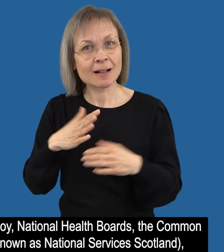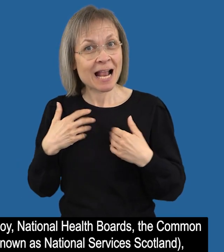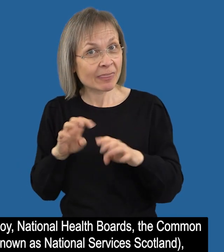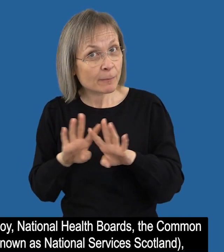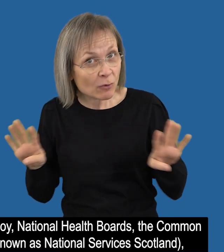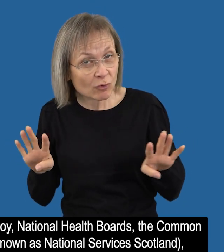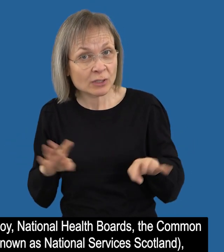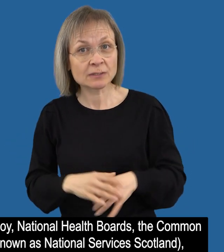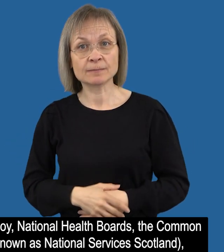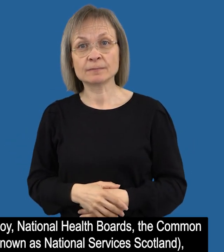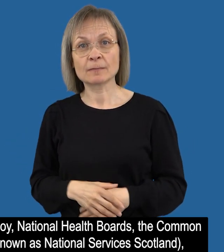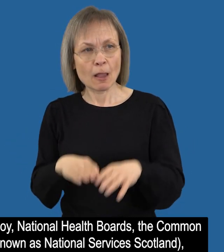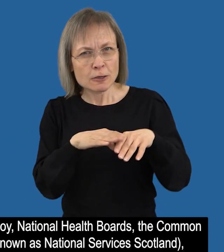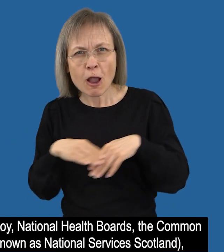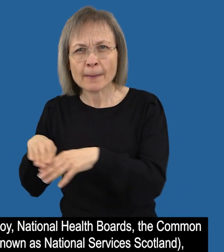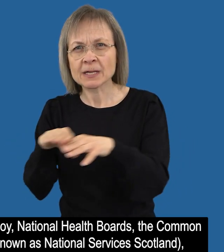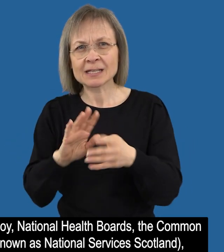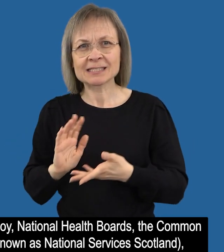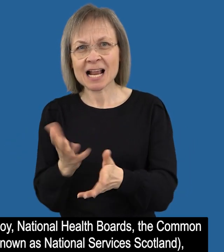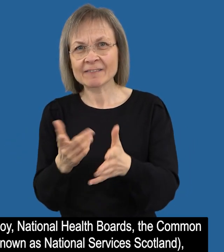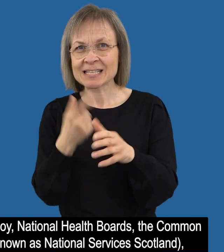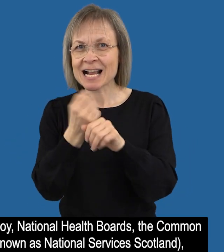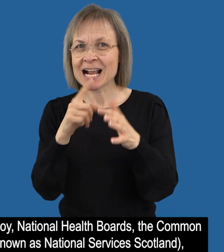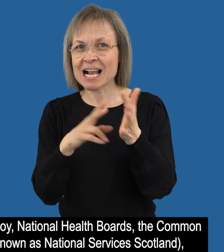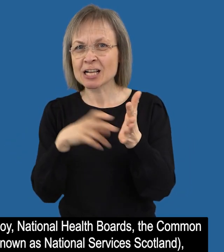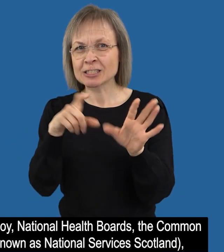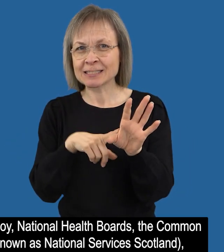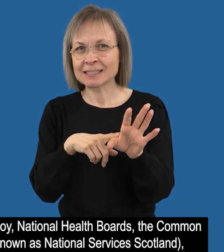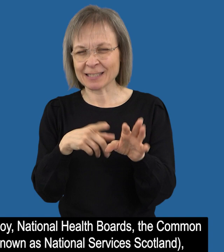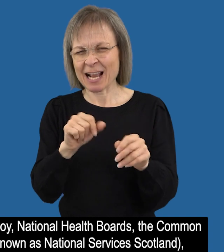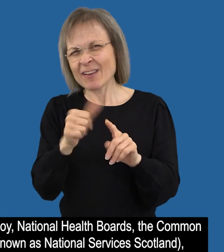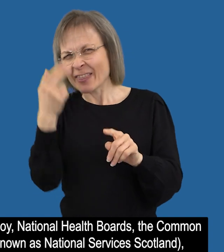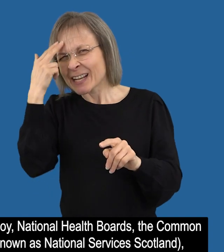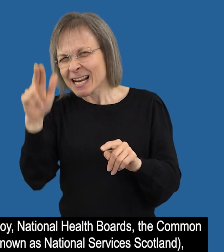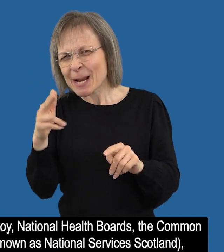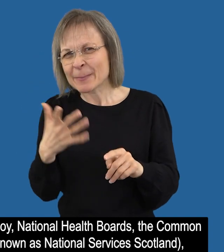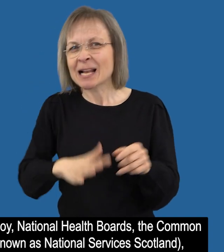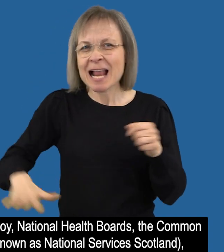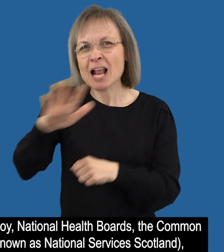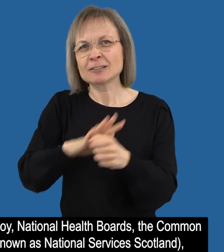National Health Boards, the Common Services Agency, known as National Services Scotland,